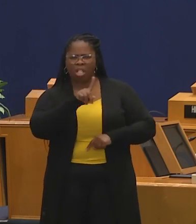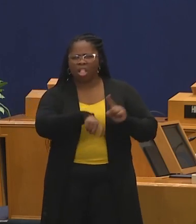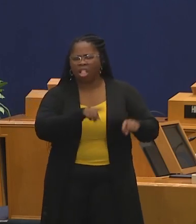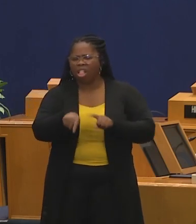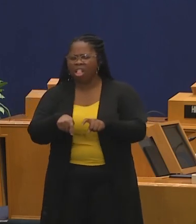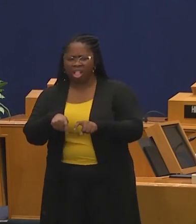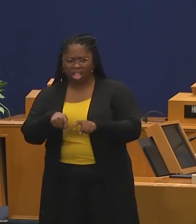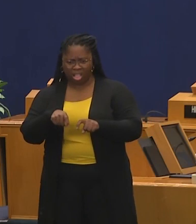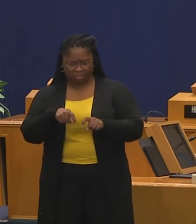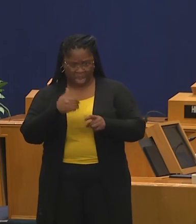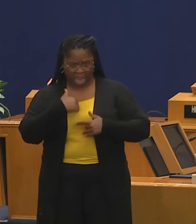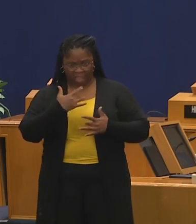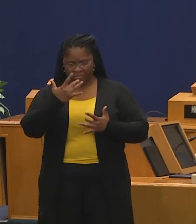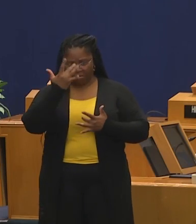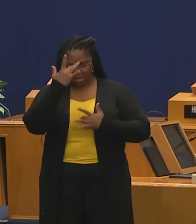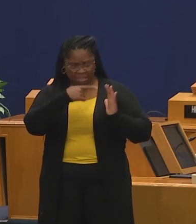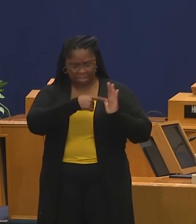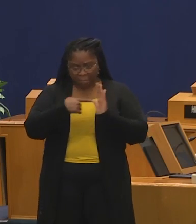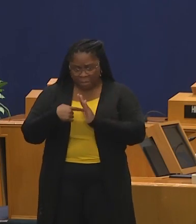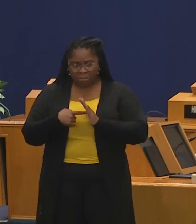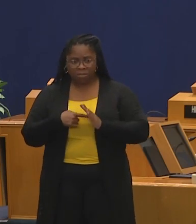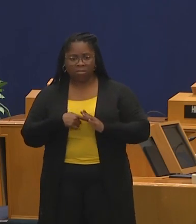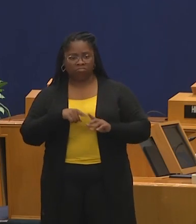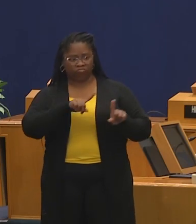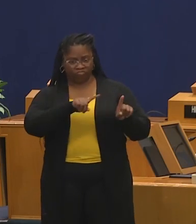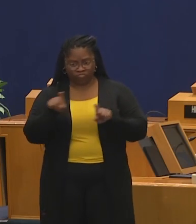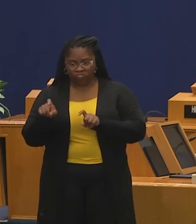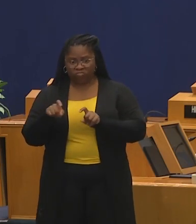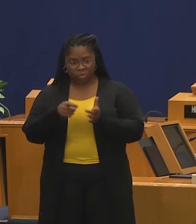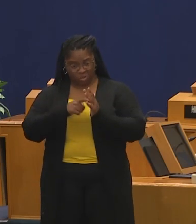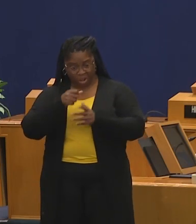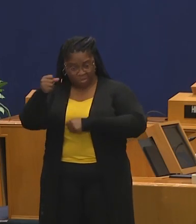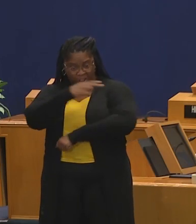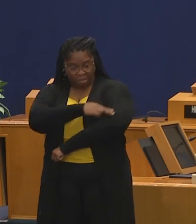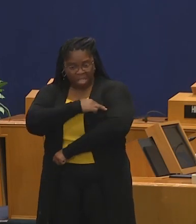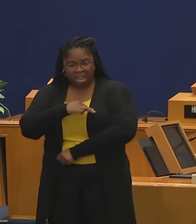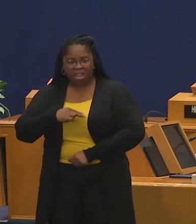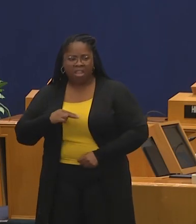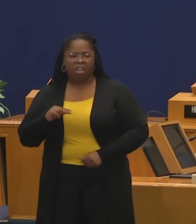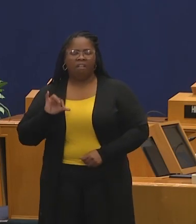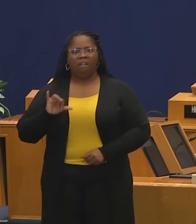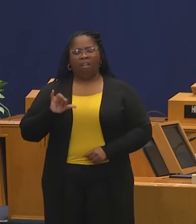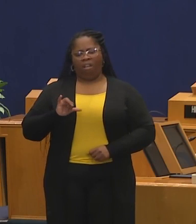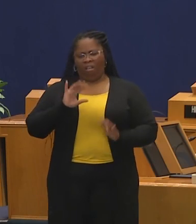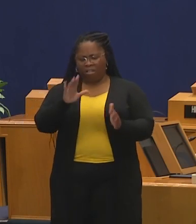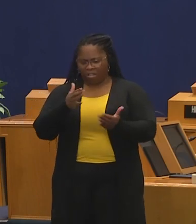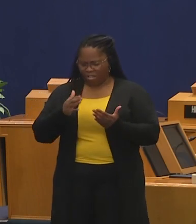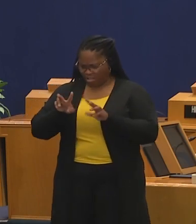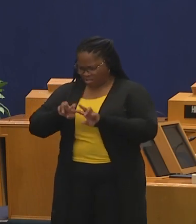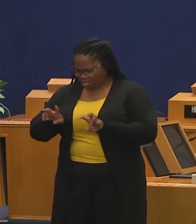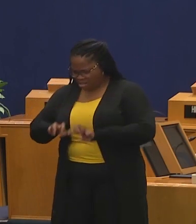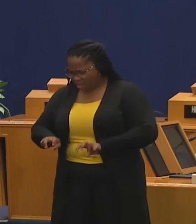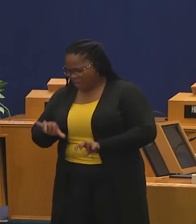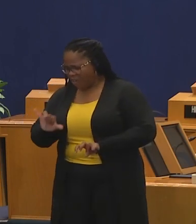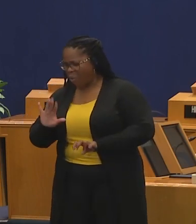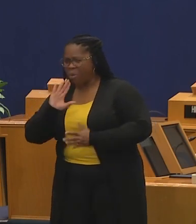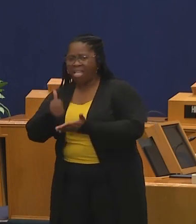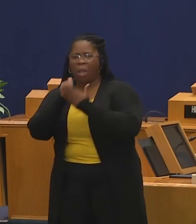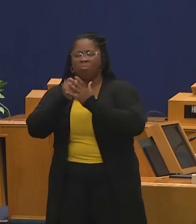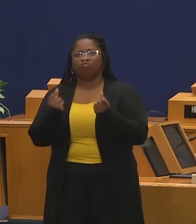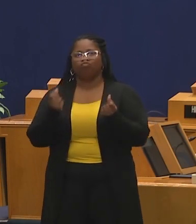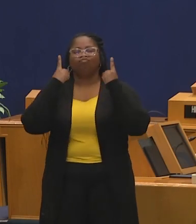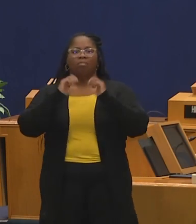required hospitalization. This information will help us better understand how COVID-19 is showing up in our communities,